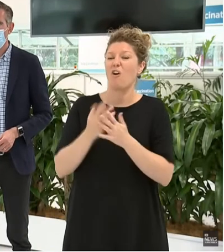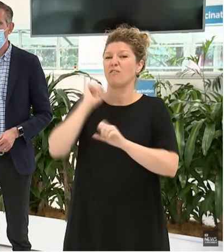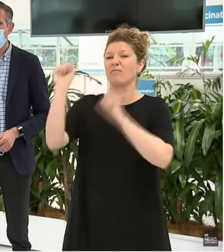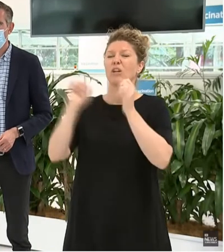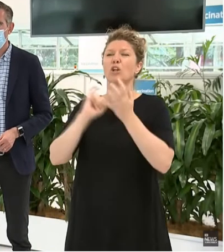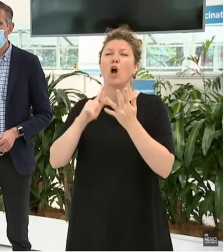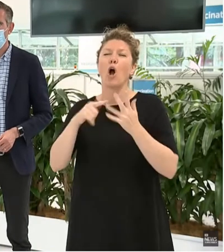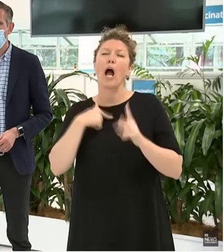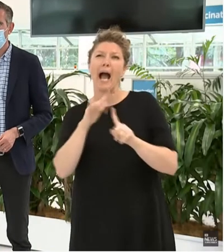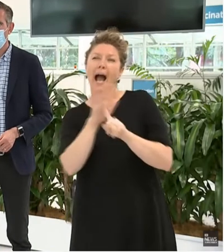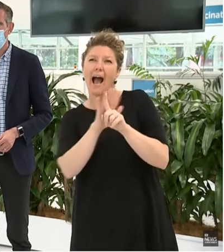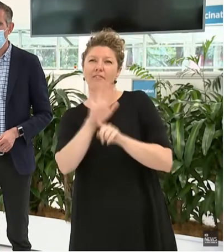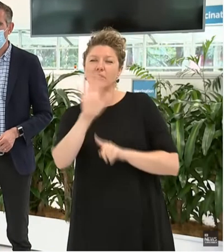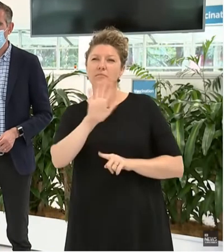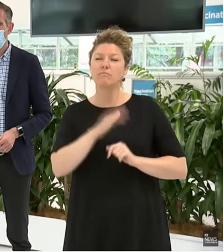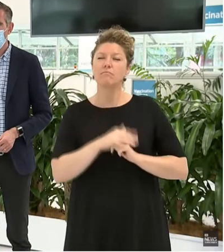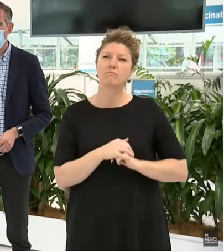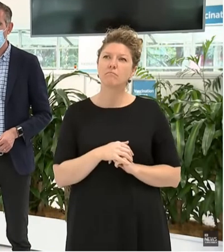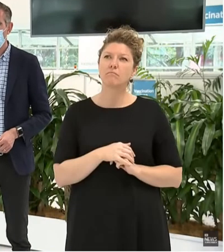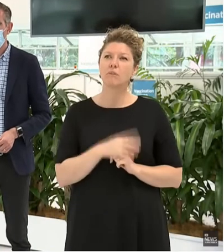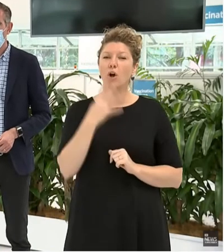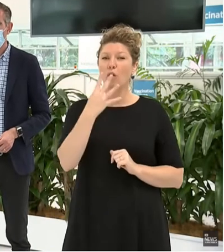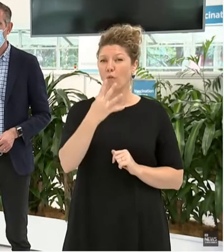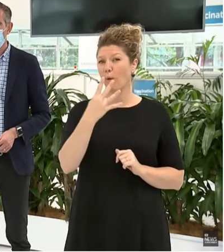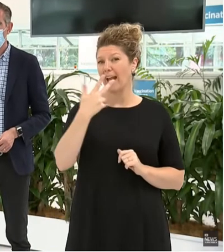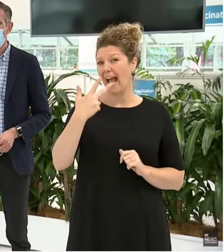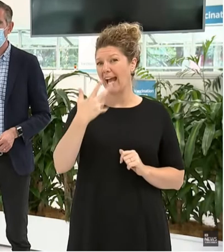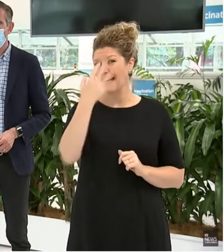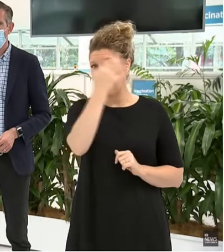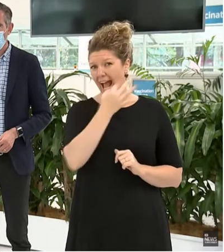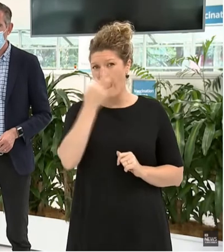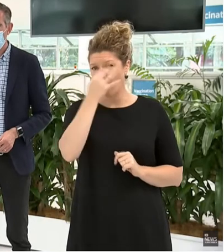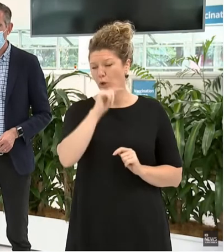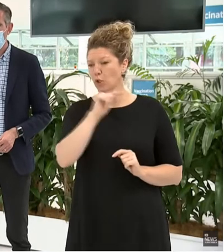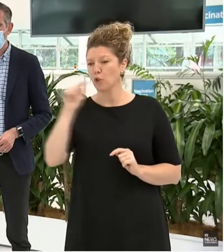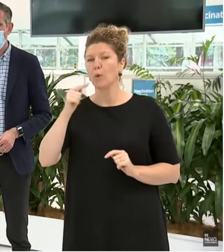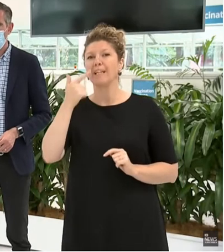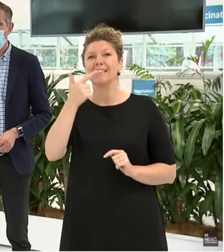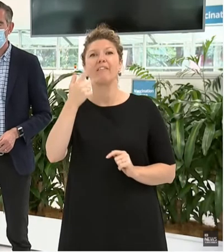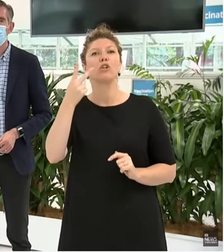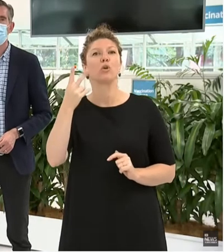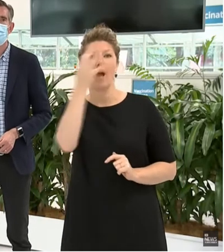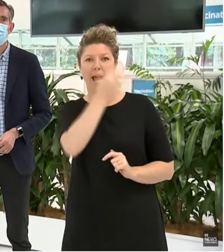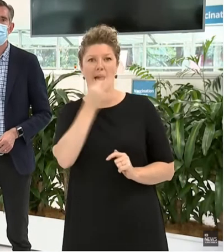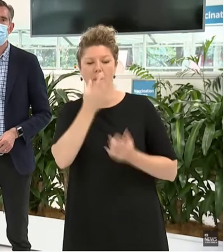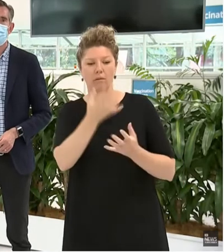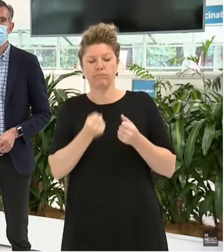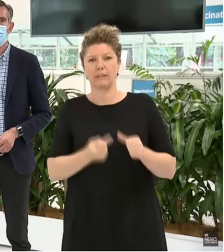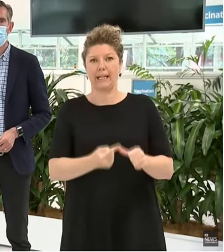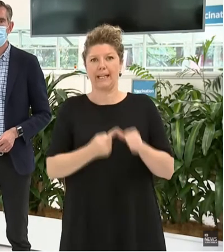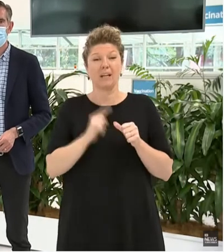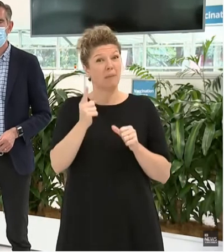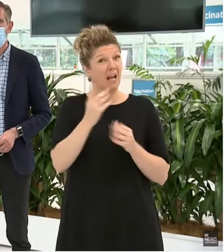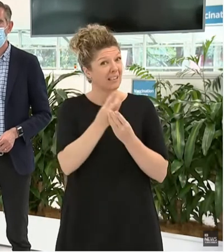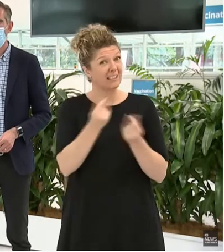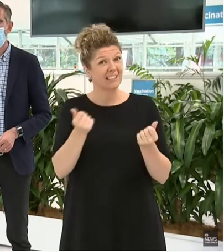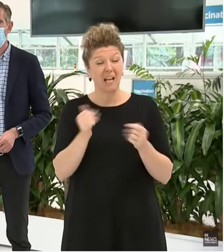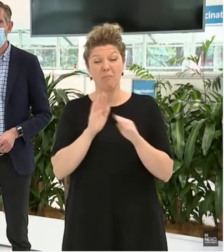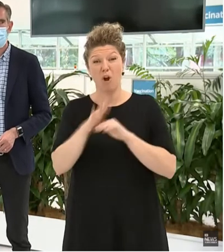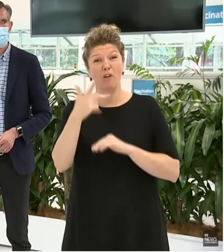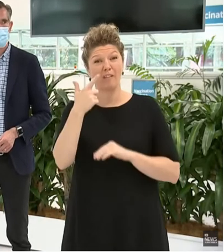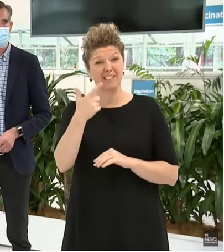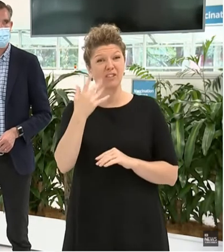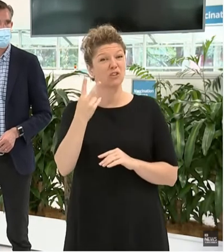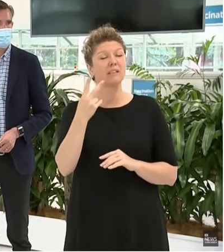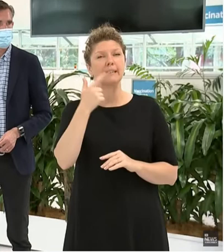on. I'd say the average at the moment is somewhere between 48 hours and 72, but I have heard in some instances it's been longer than